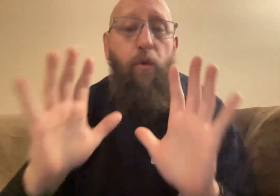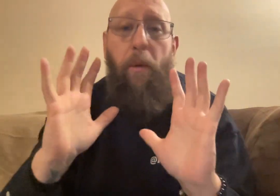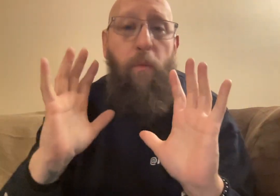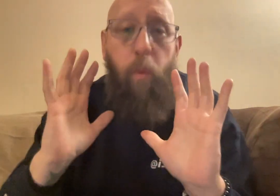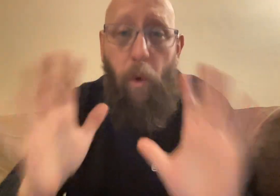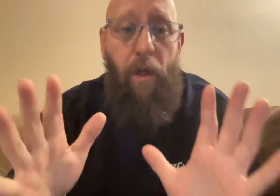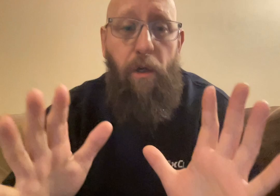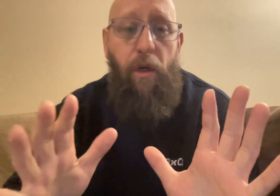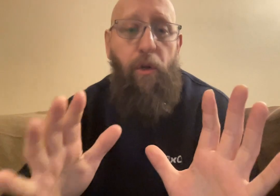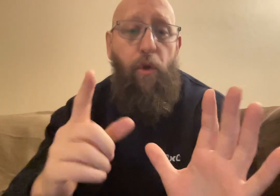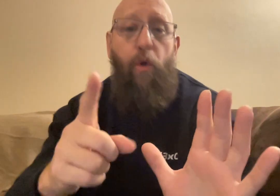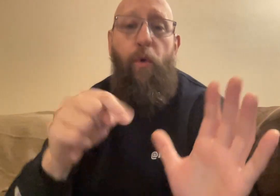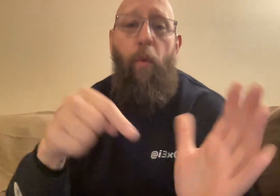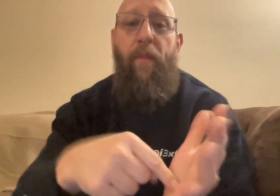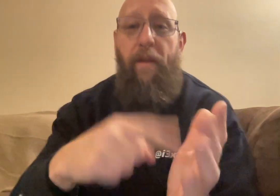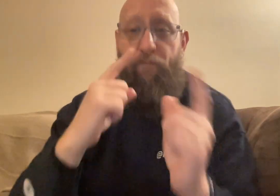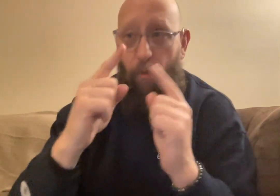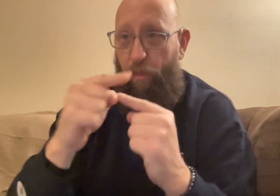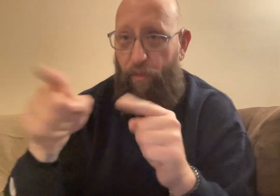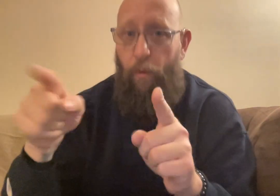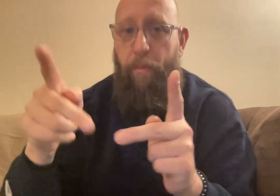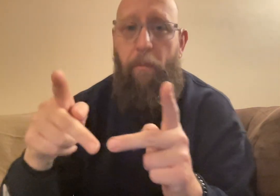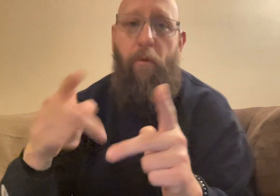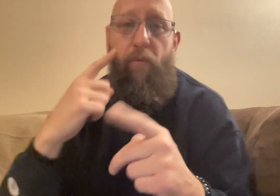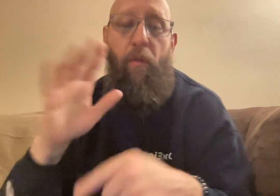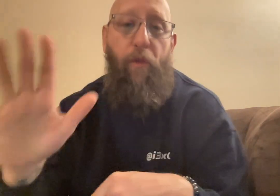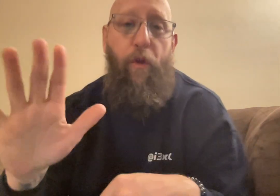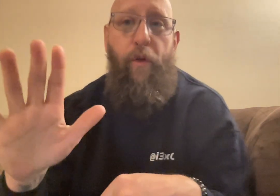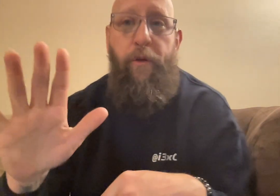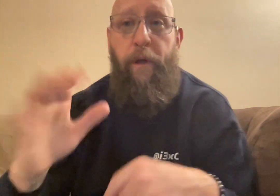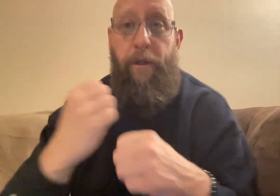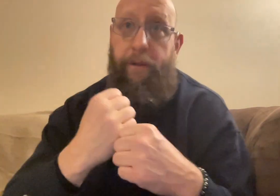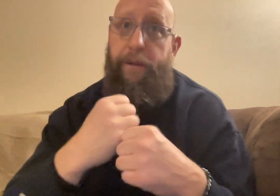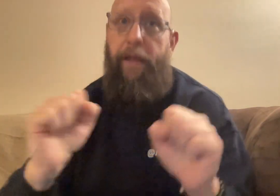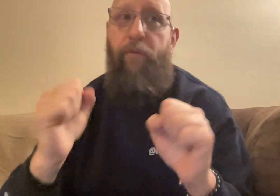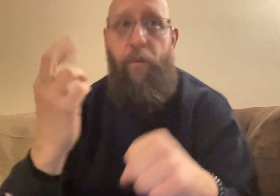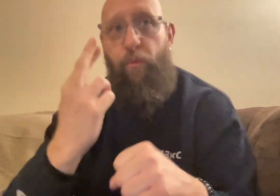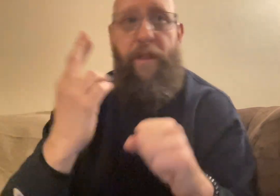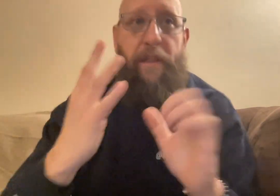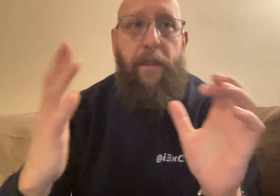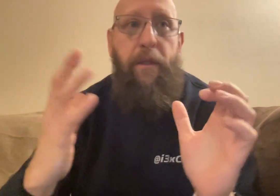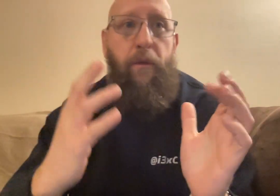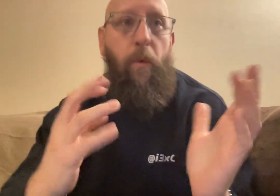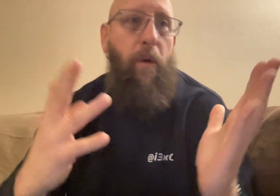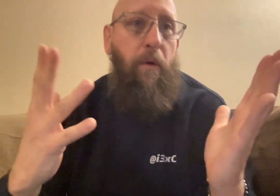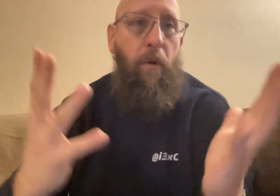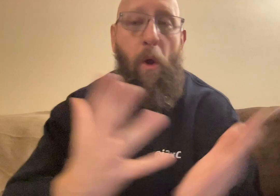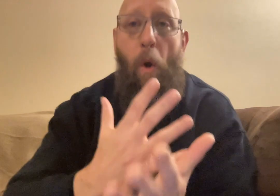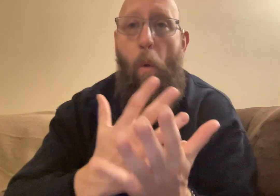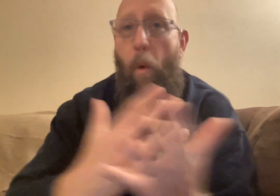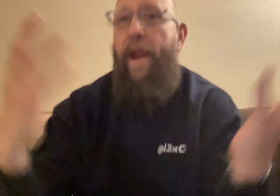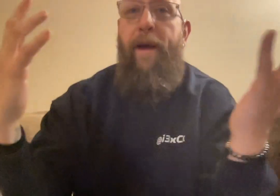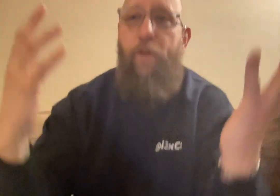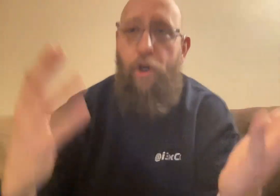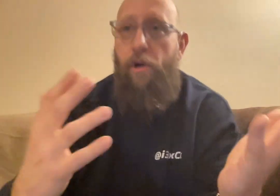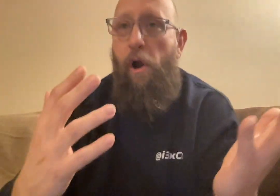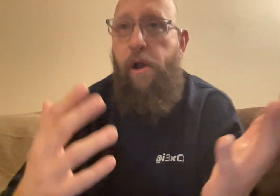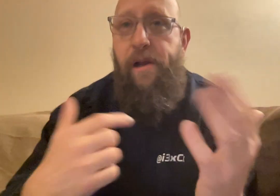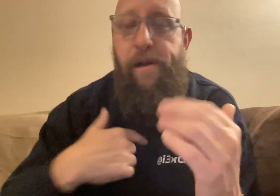much work. You're doing that for some people for their safety reason or whatever. And